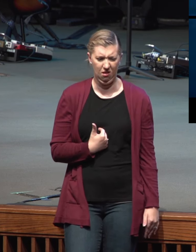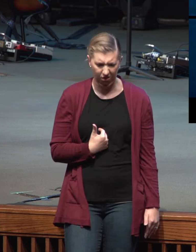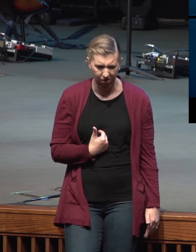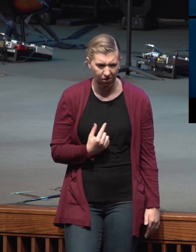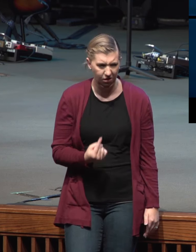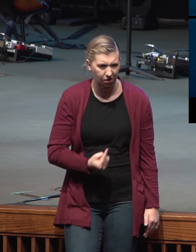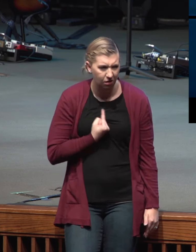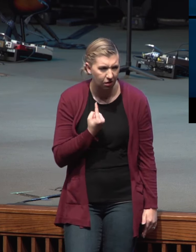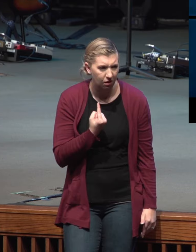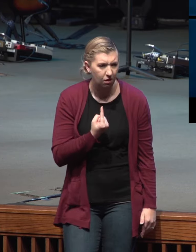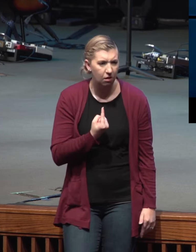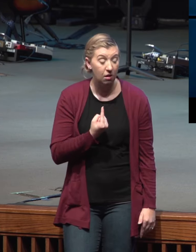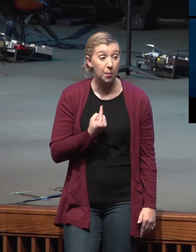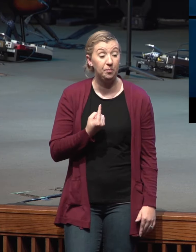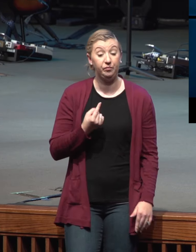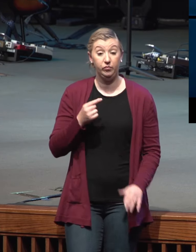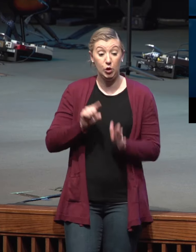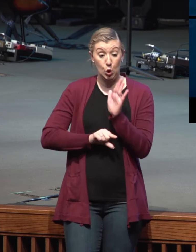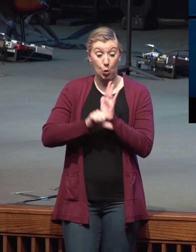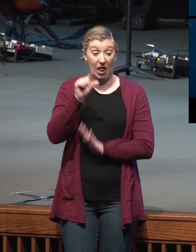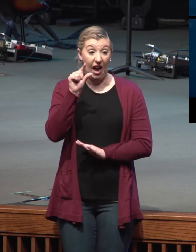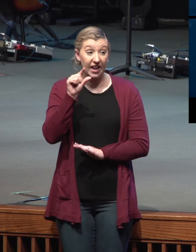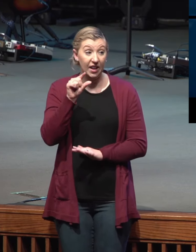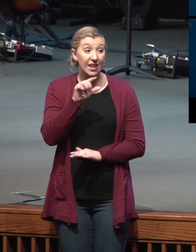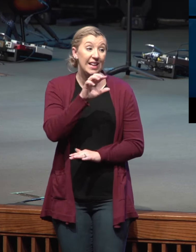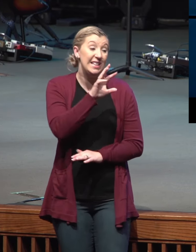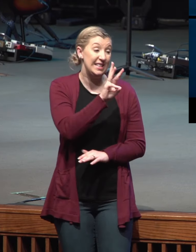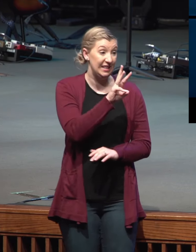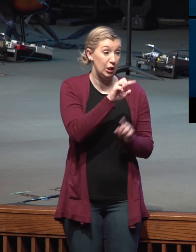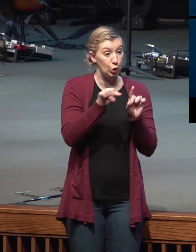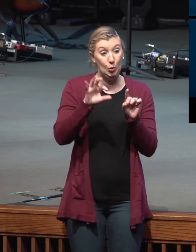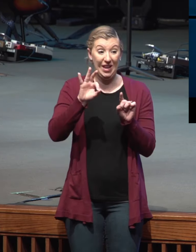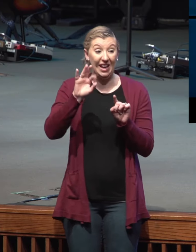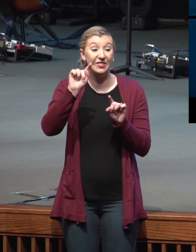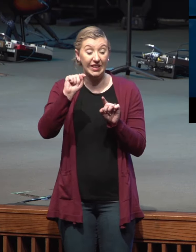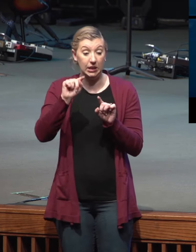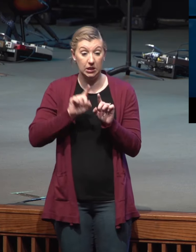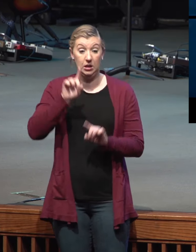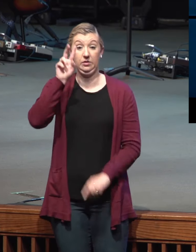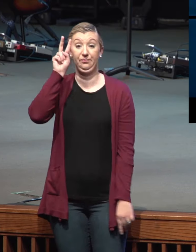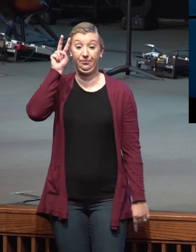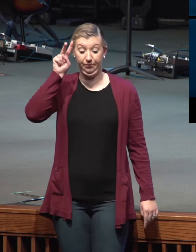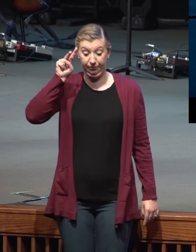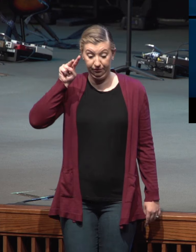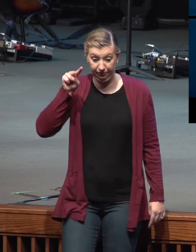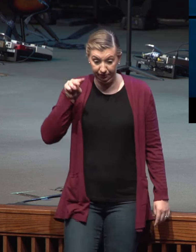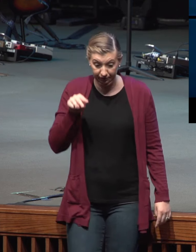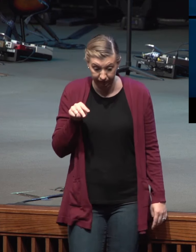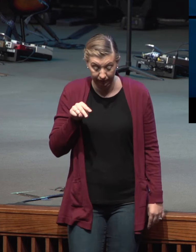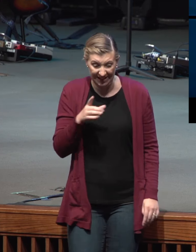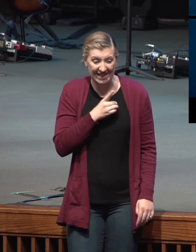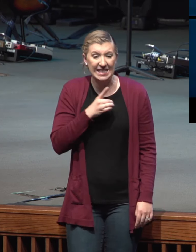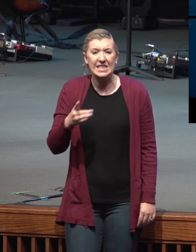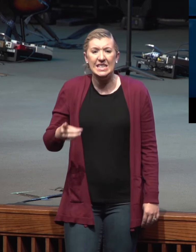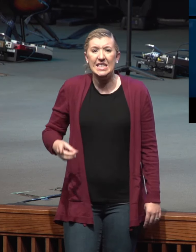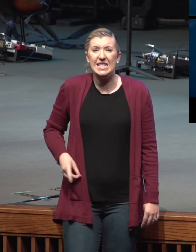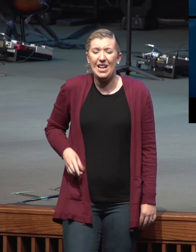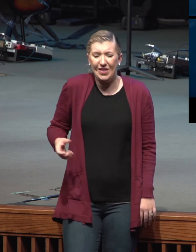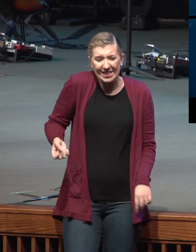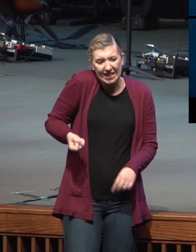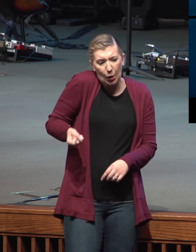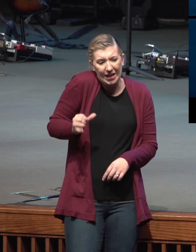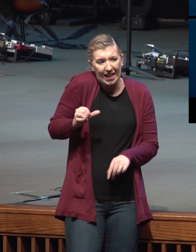And from Goliath's vantage, 6 to 9 feet up, it looks like David is carrying like a